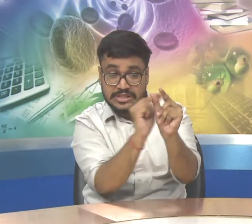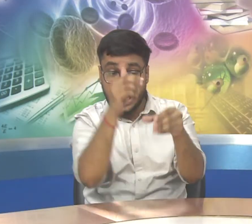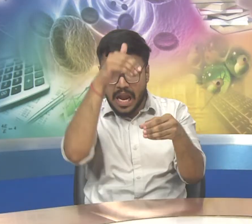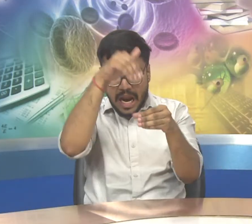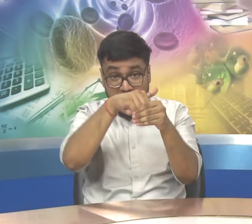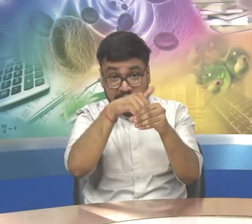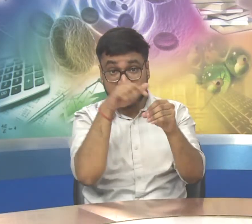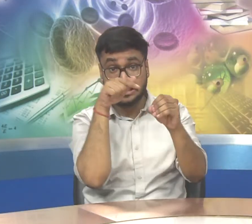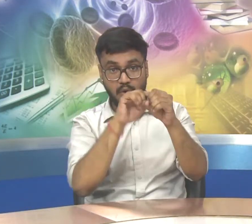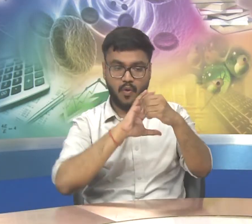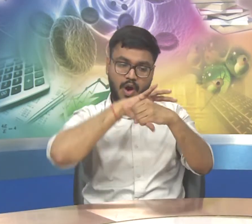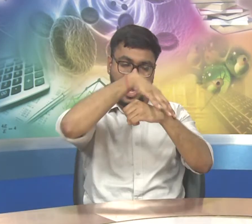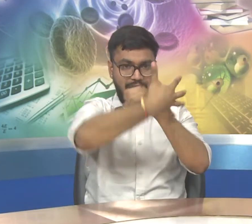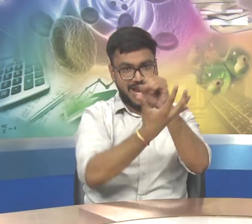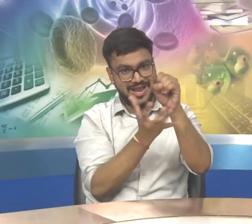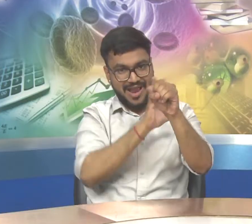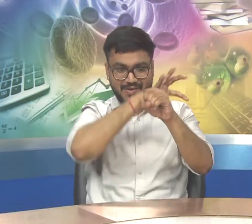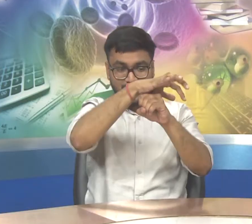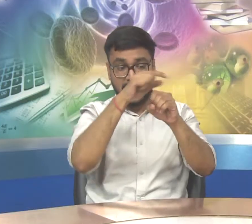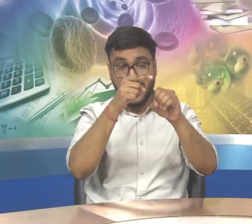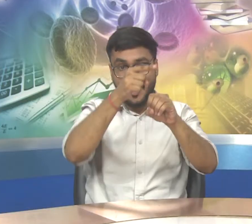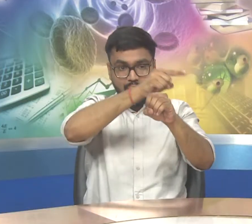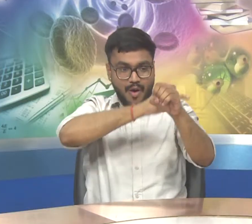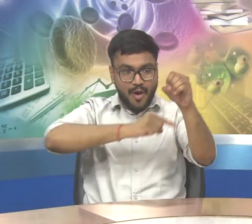electrons, protons, and neutrons.